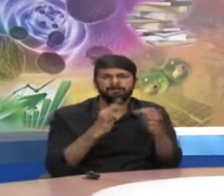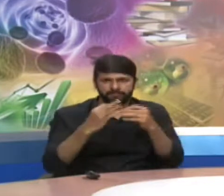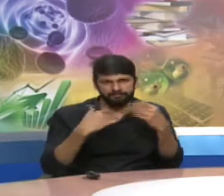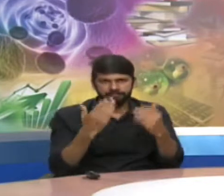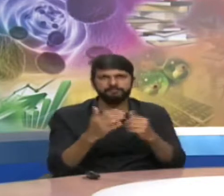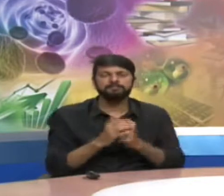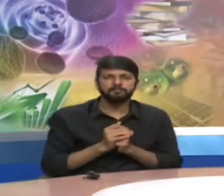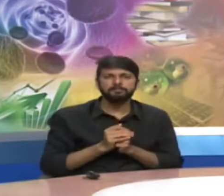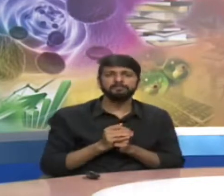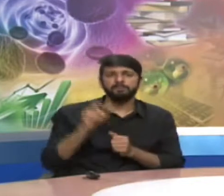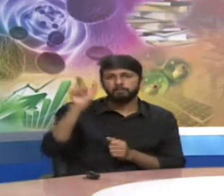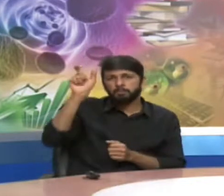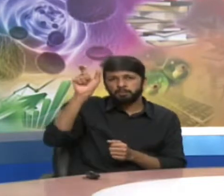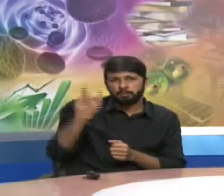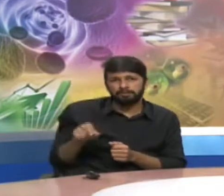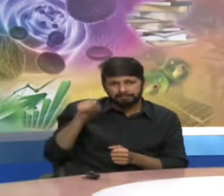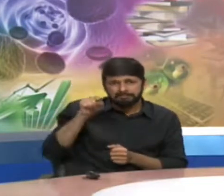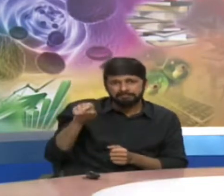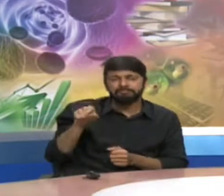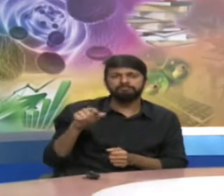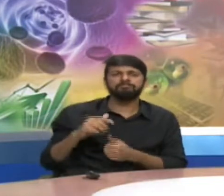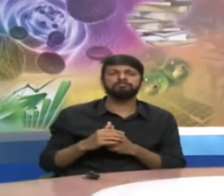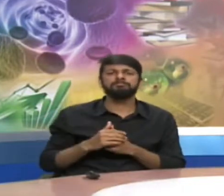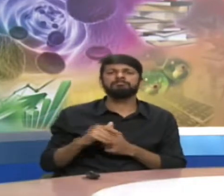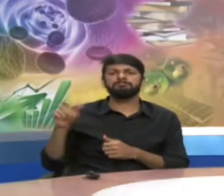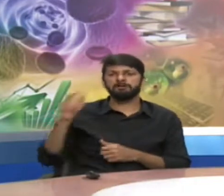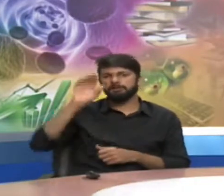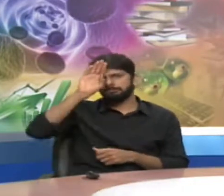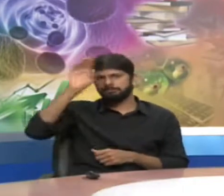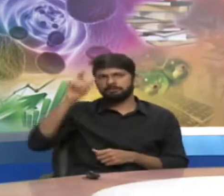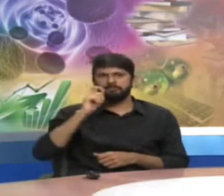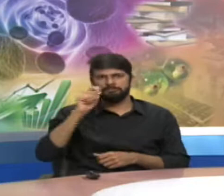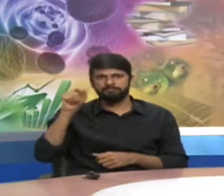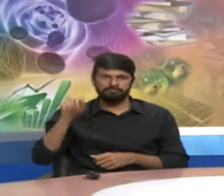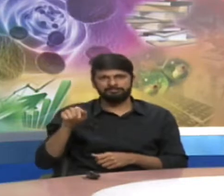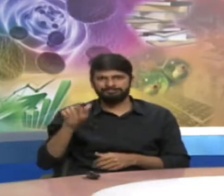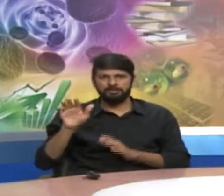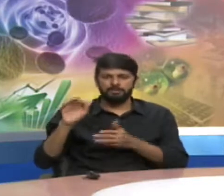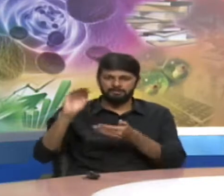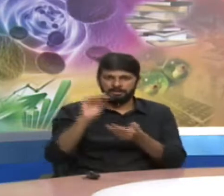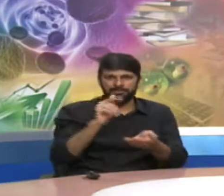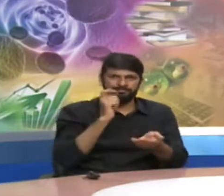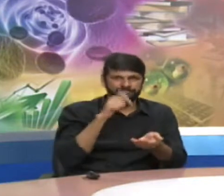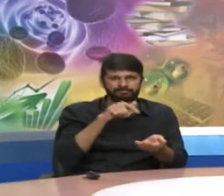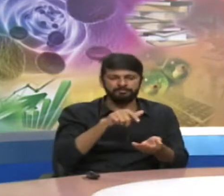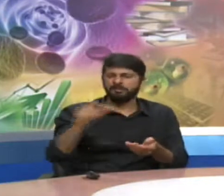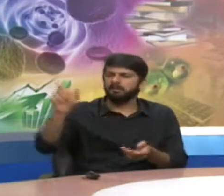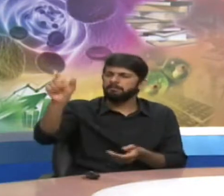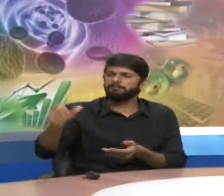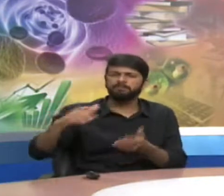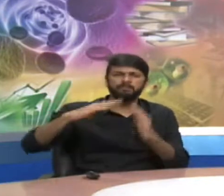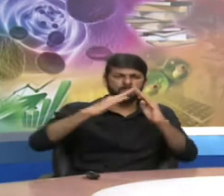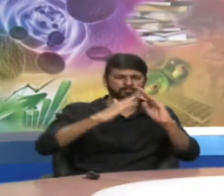the neighboring kingdom, which led to the king banishing his